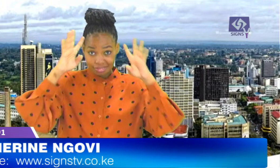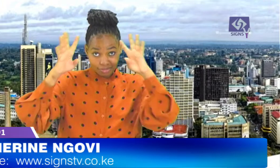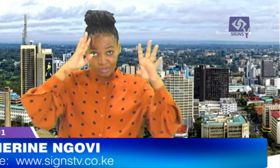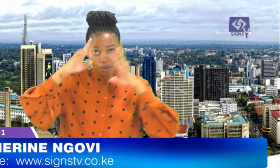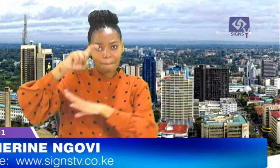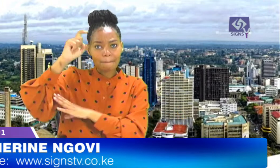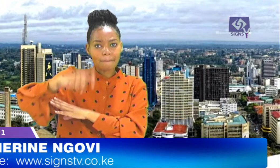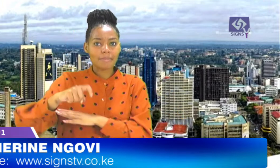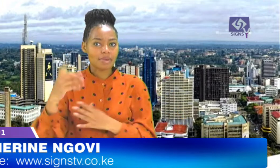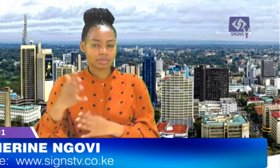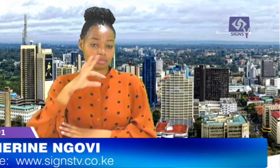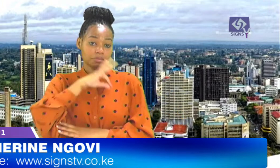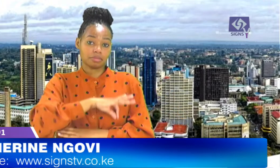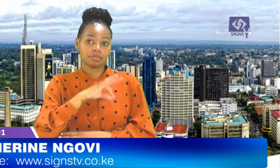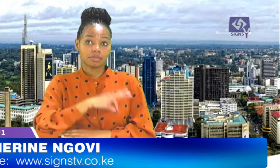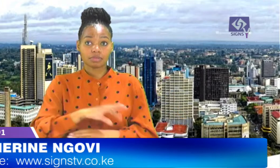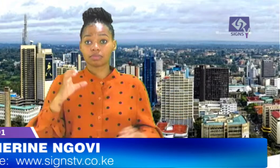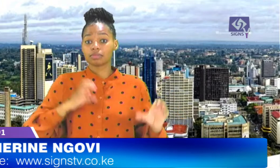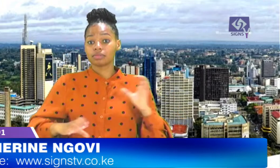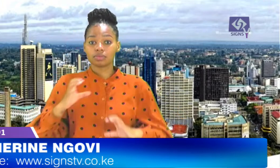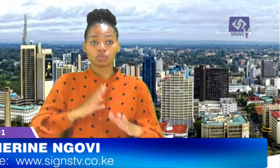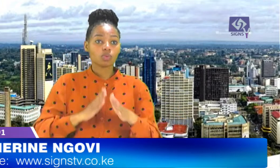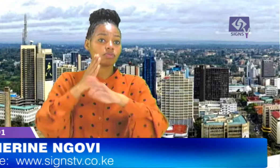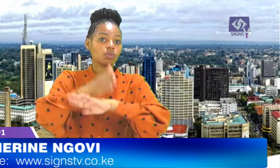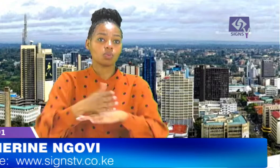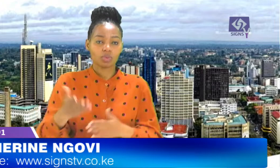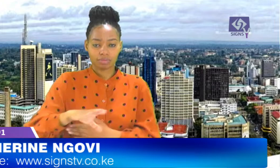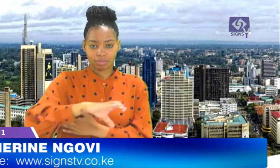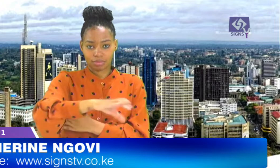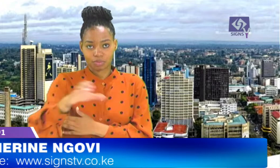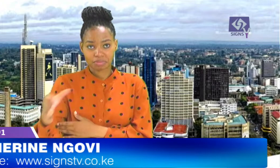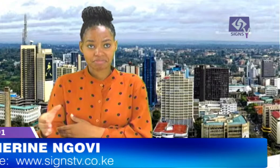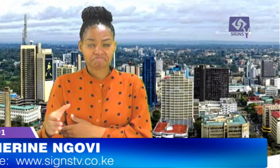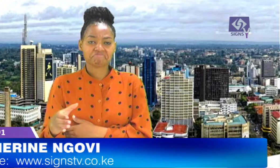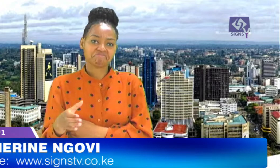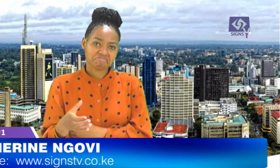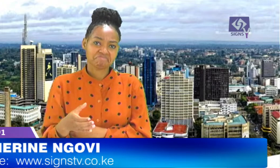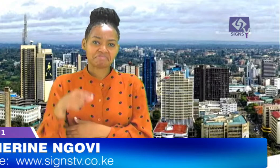He emphasized that housing initiatives should benefit citizens